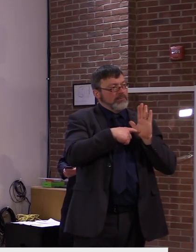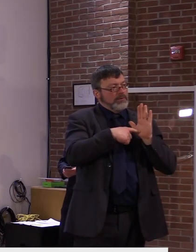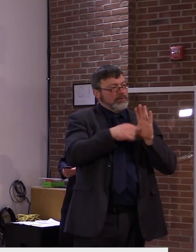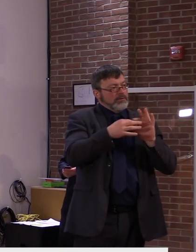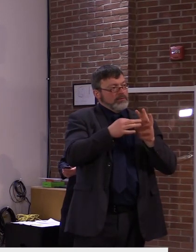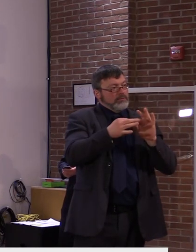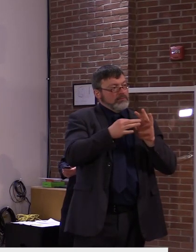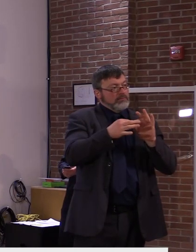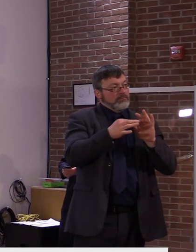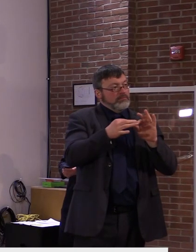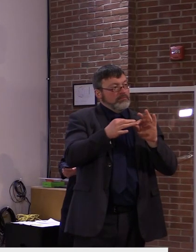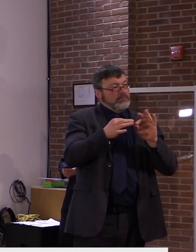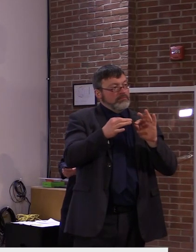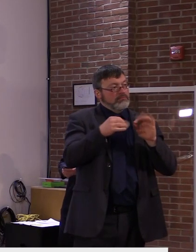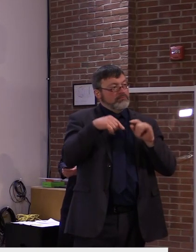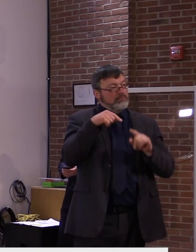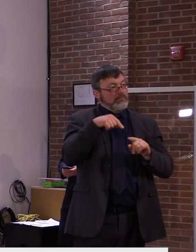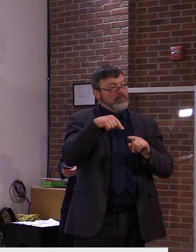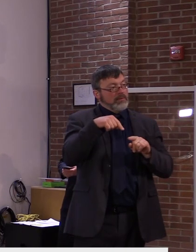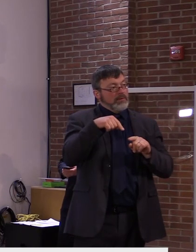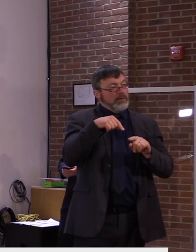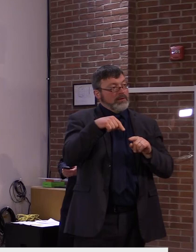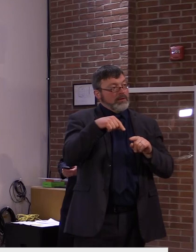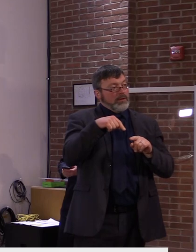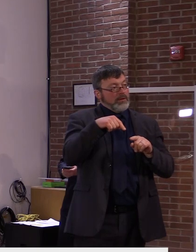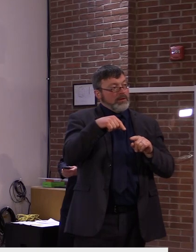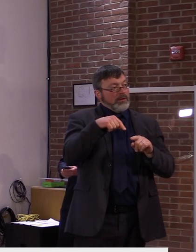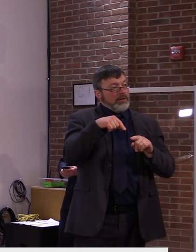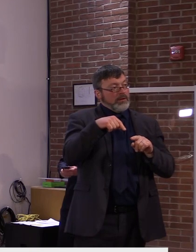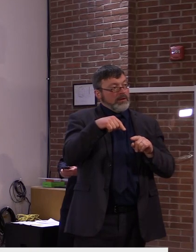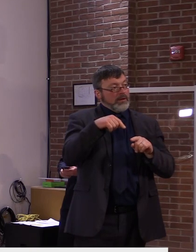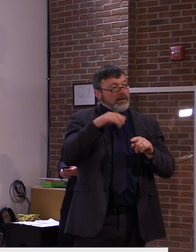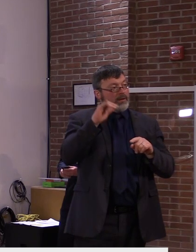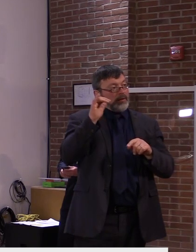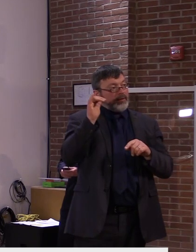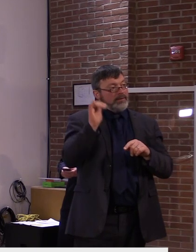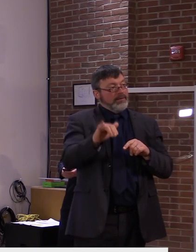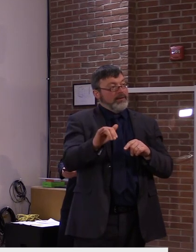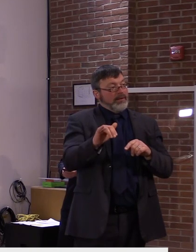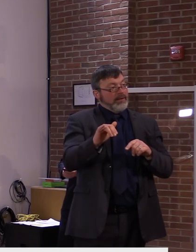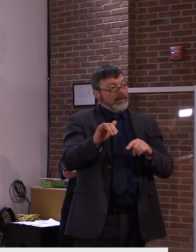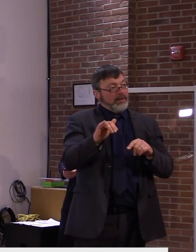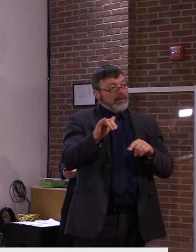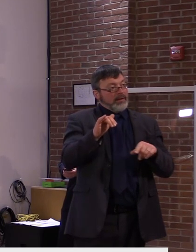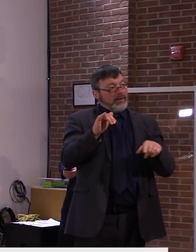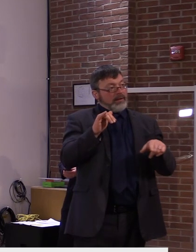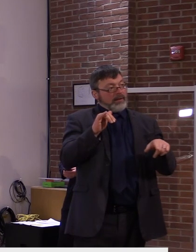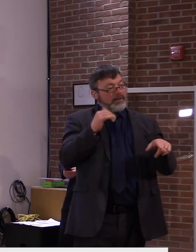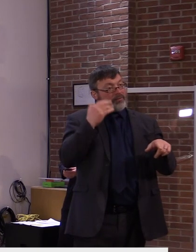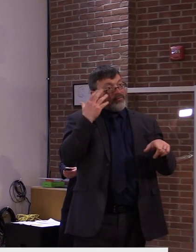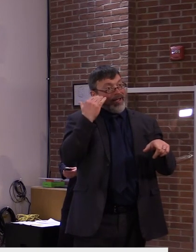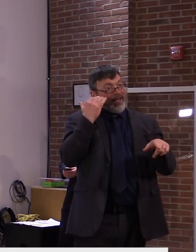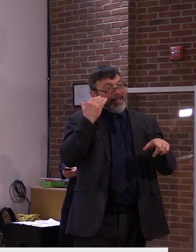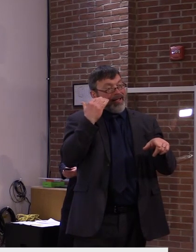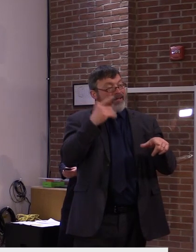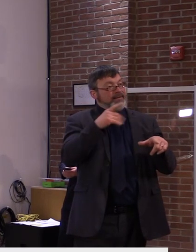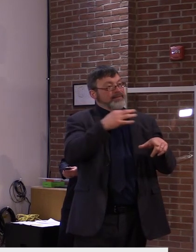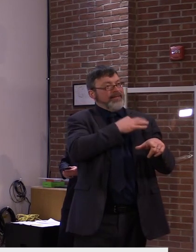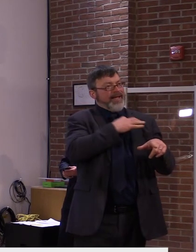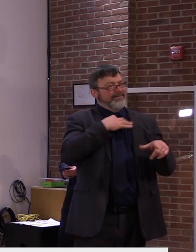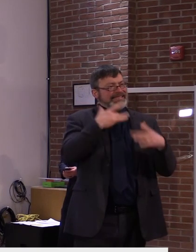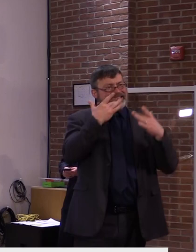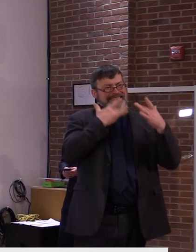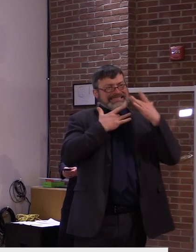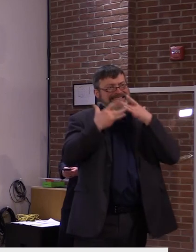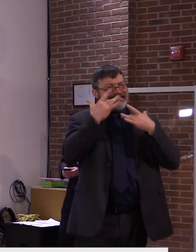than normal turnover rate going into next year because of the strain of this year. Do you see teacher retention and